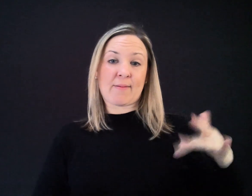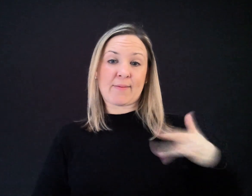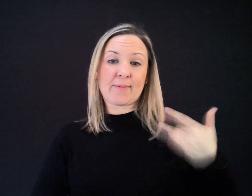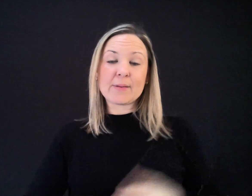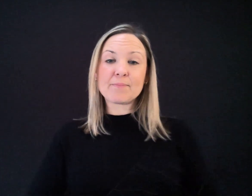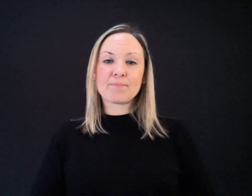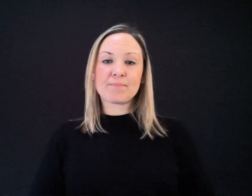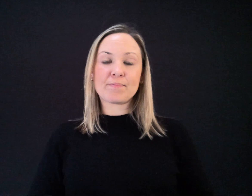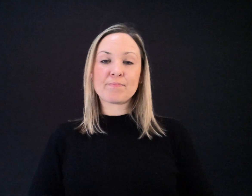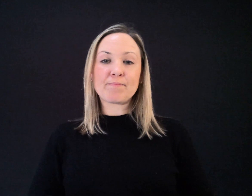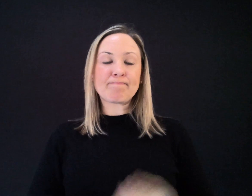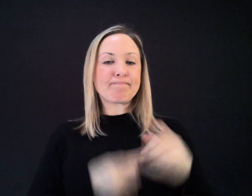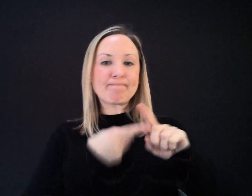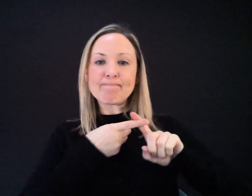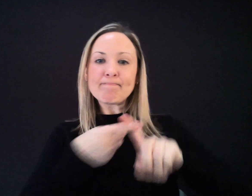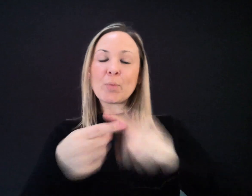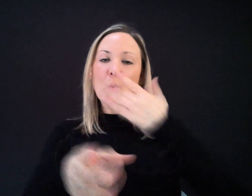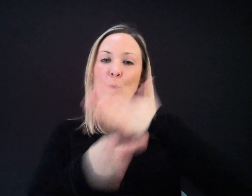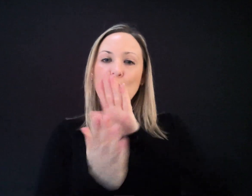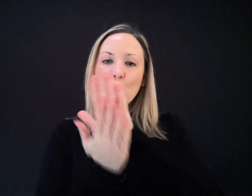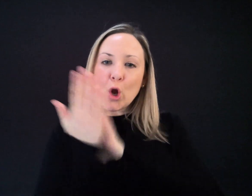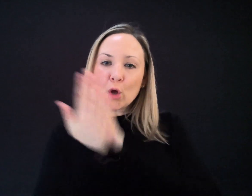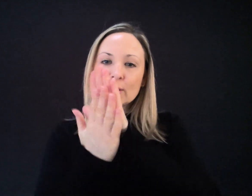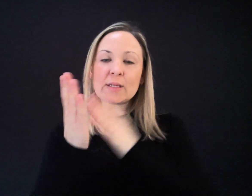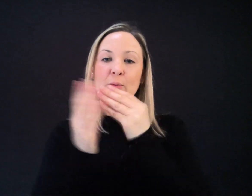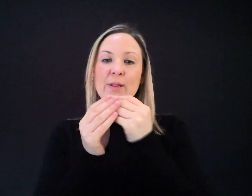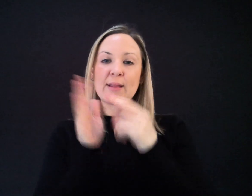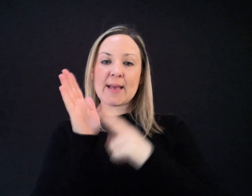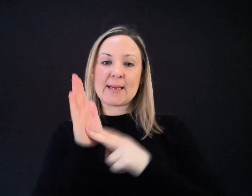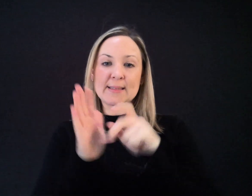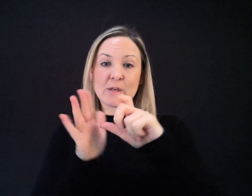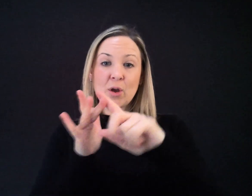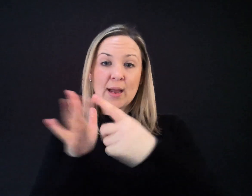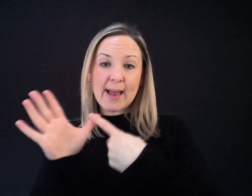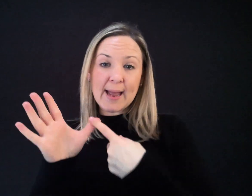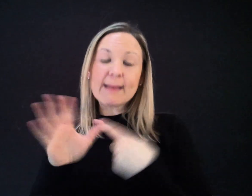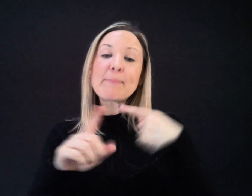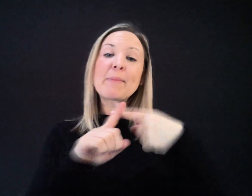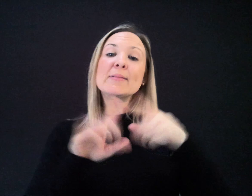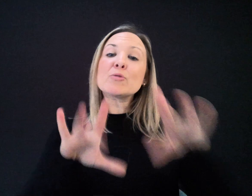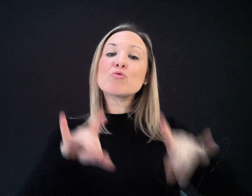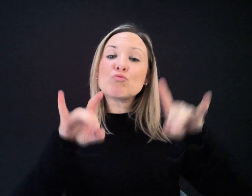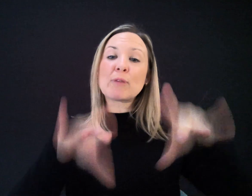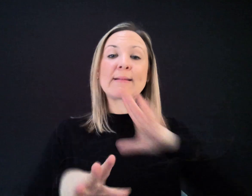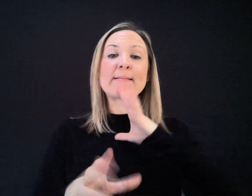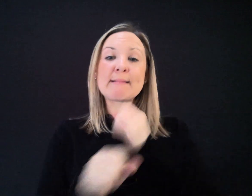We continue to work closely with the NDIA and the Australian Government on a range of